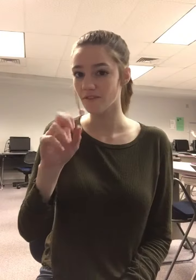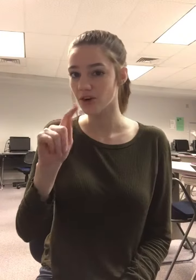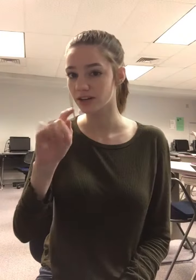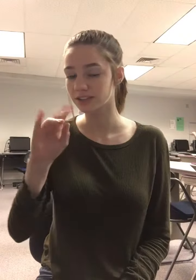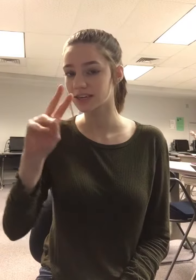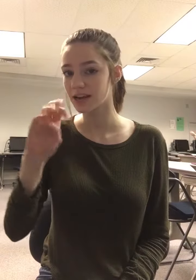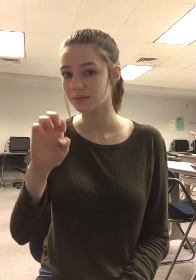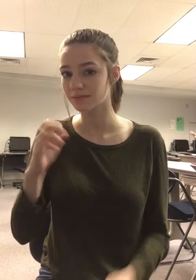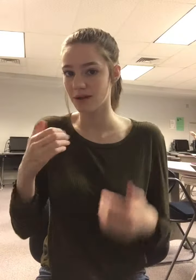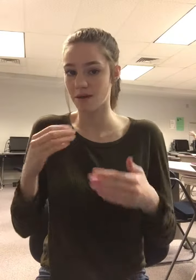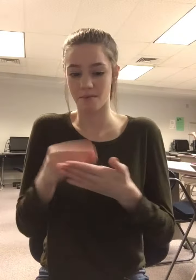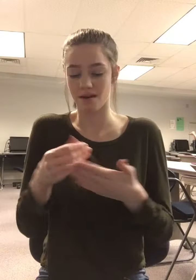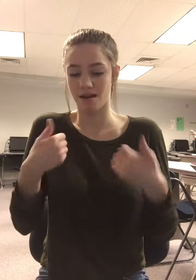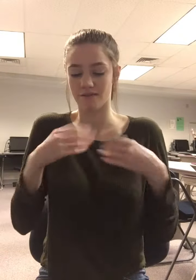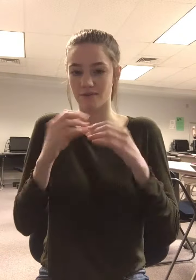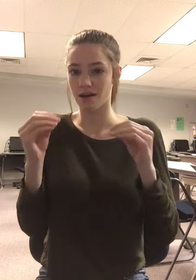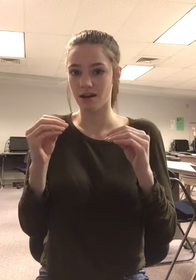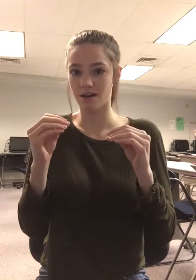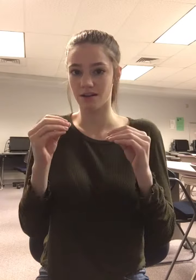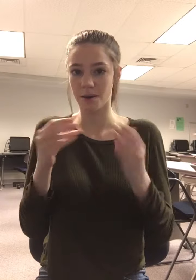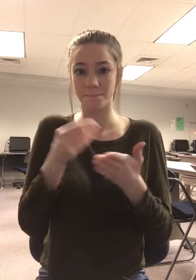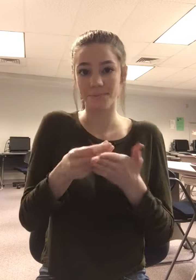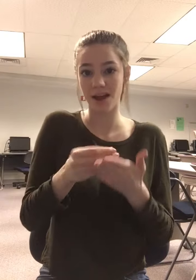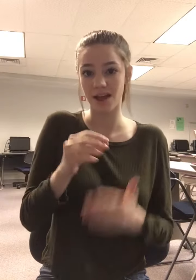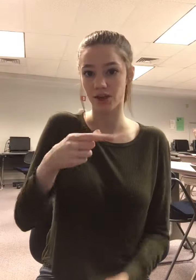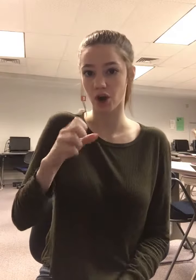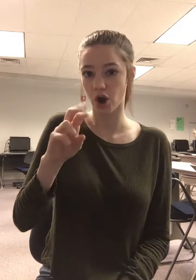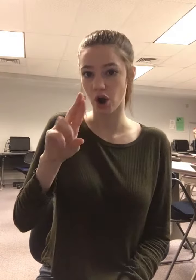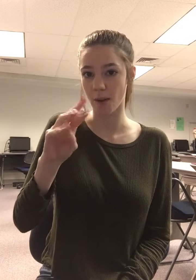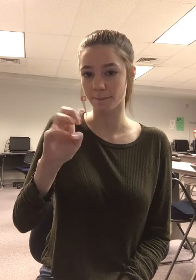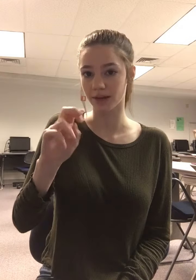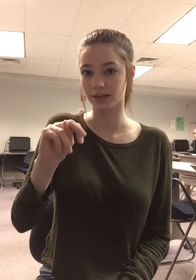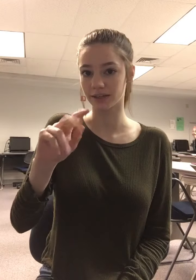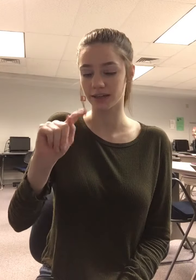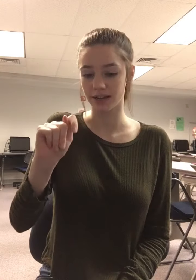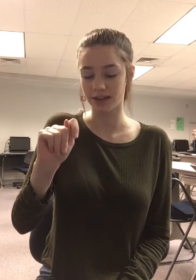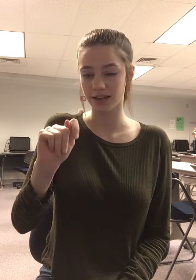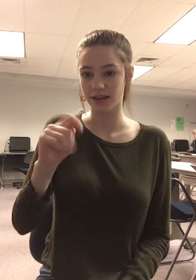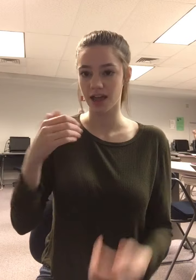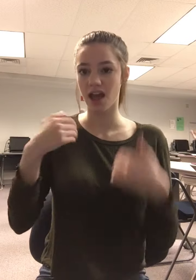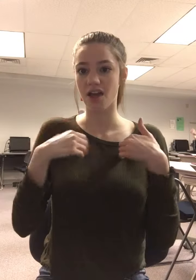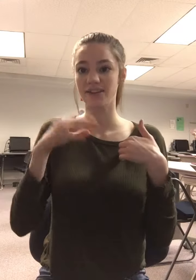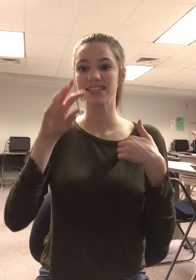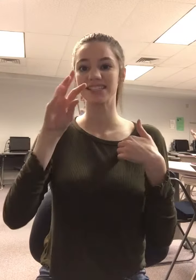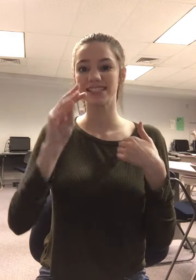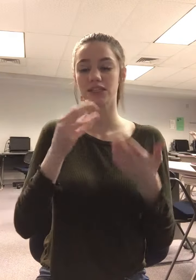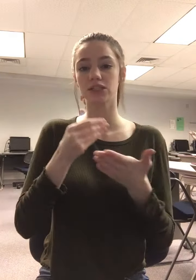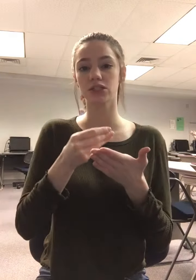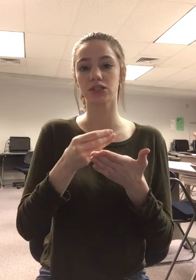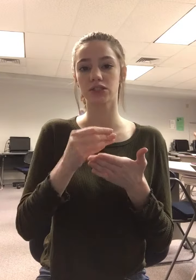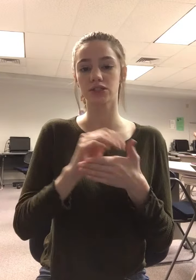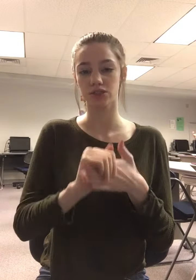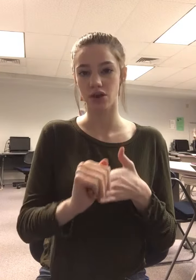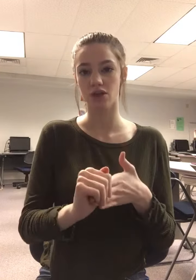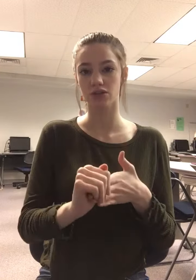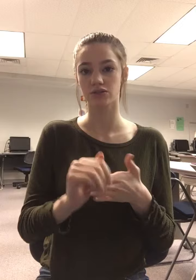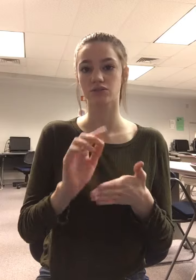Wages in the garment district were as low as $6 a week. Employers were so cruel at times, not